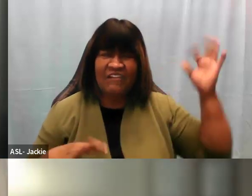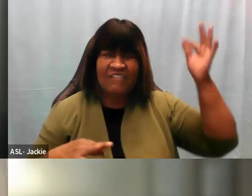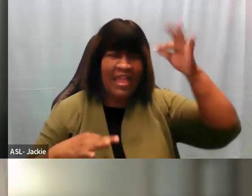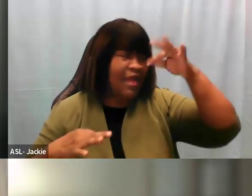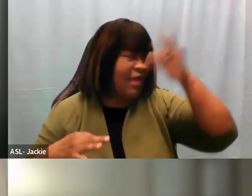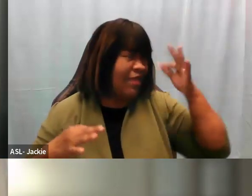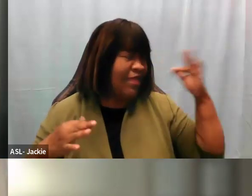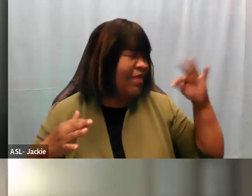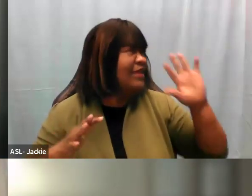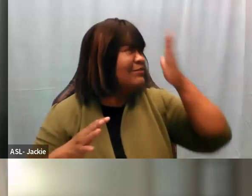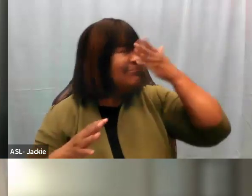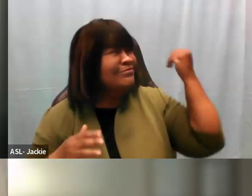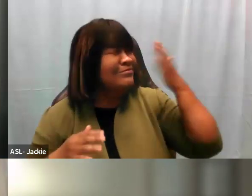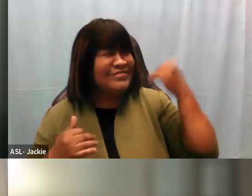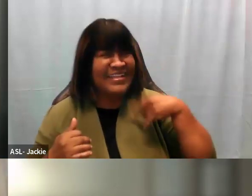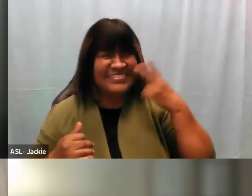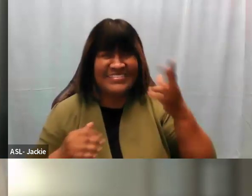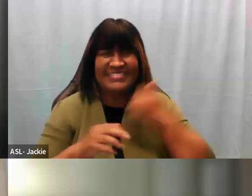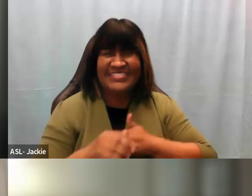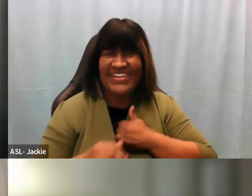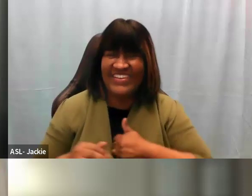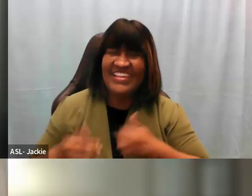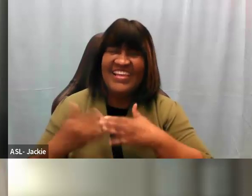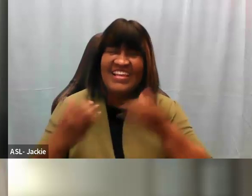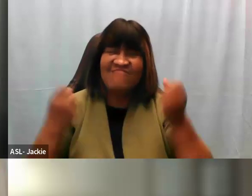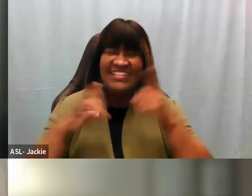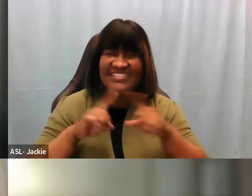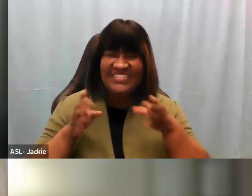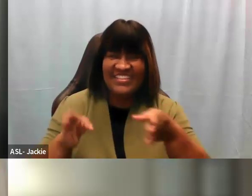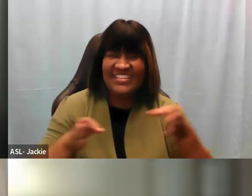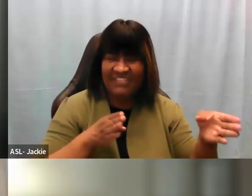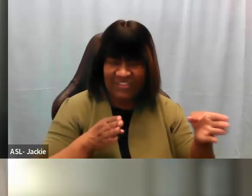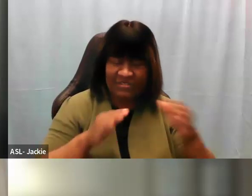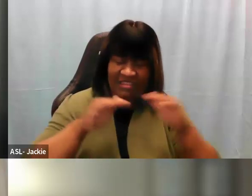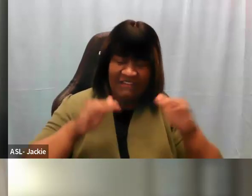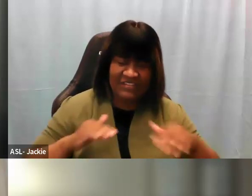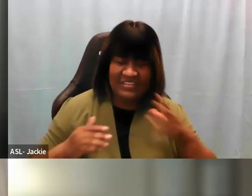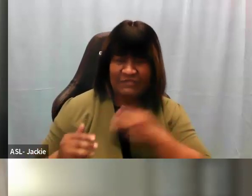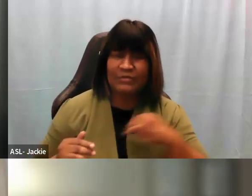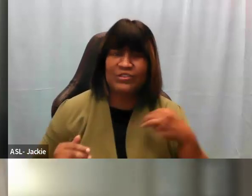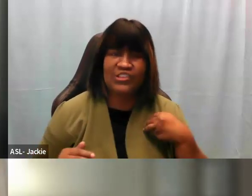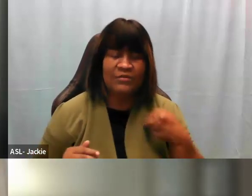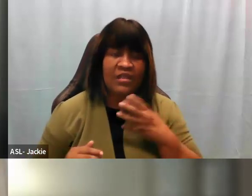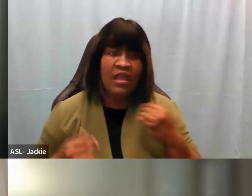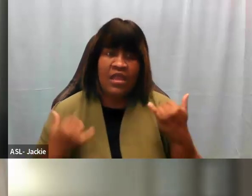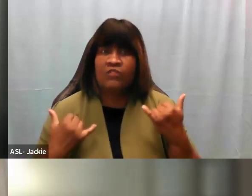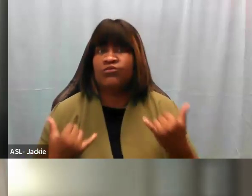face. But yeah, so we do have different levels of membership, and just today we planned